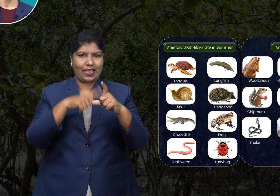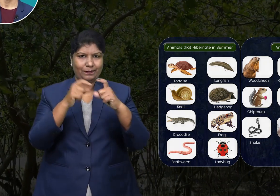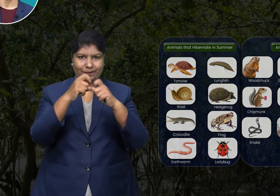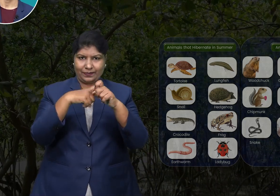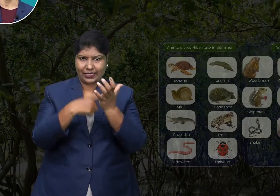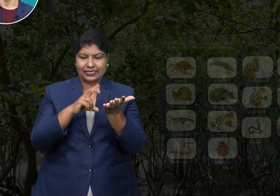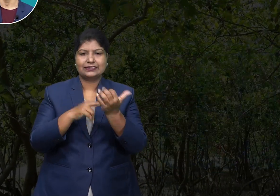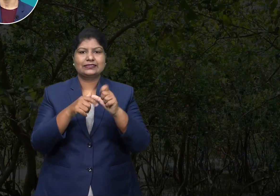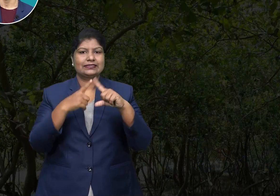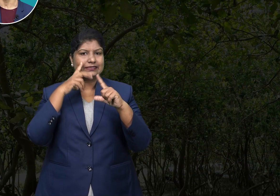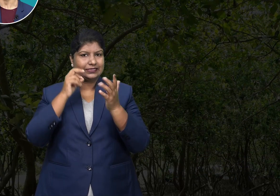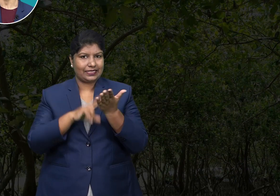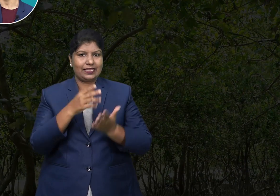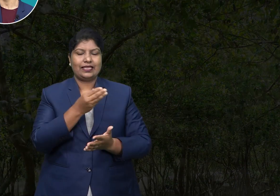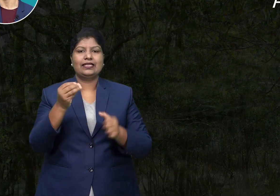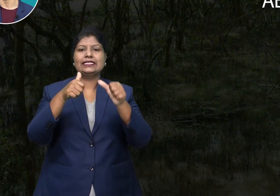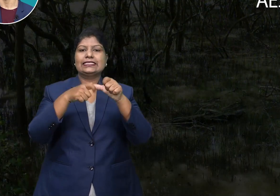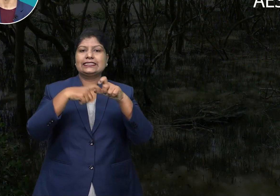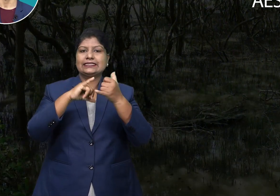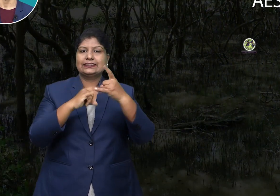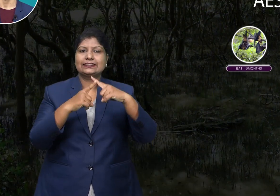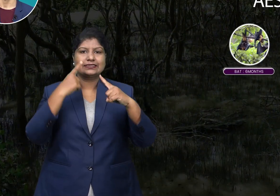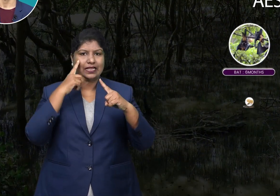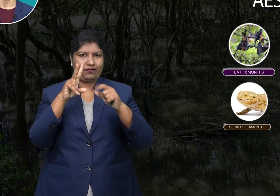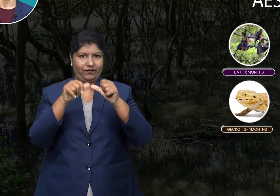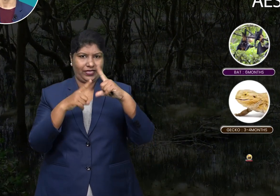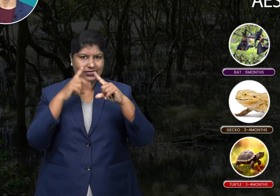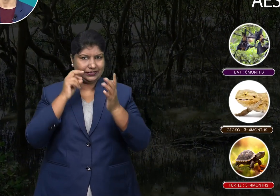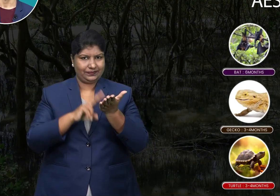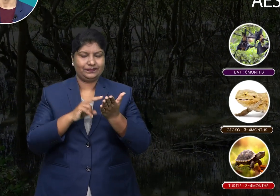hibernation and estivation.